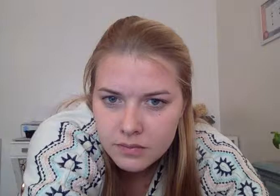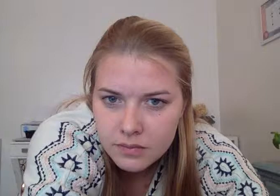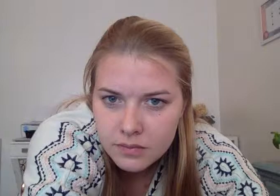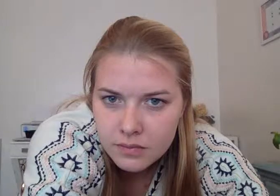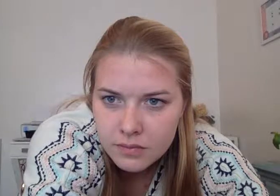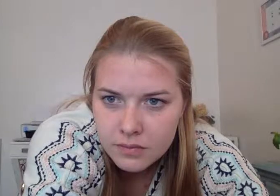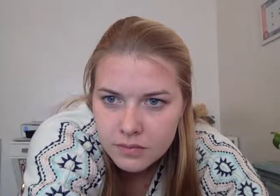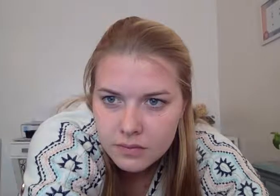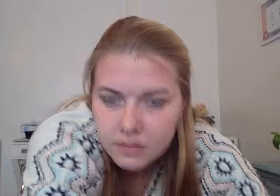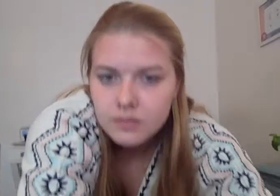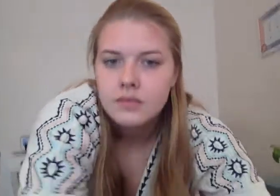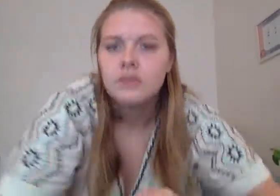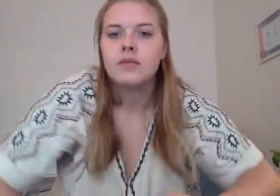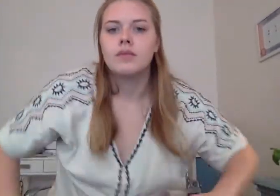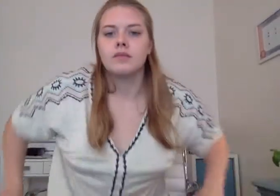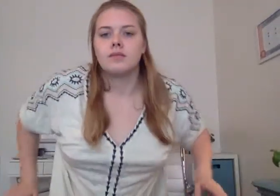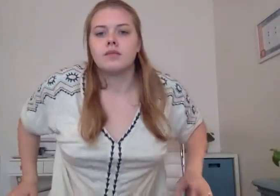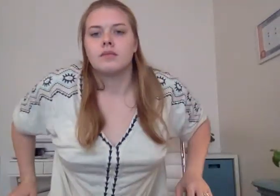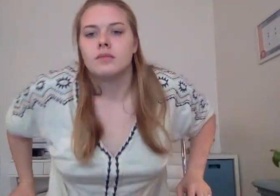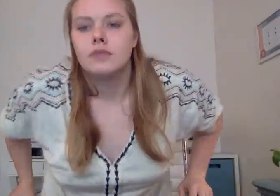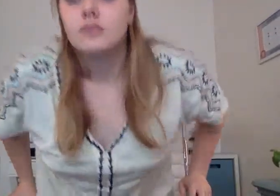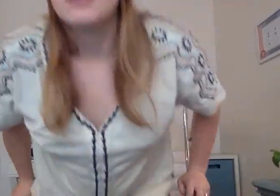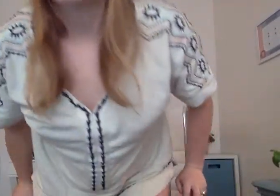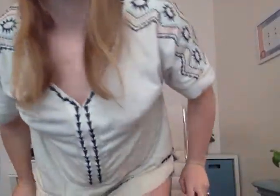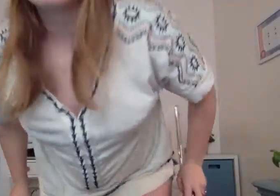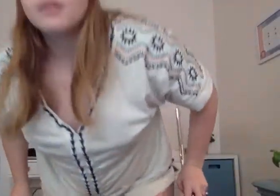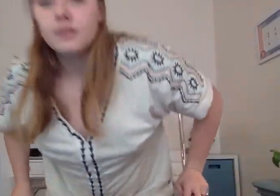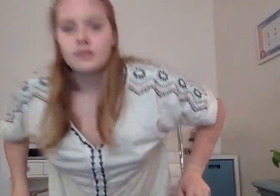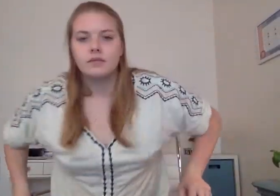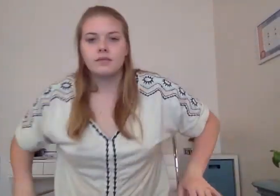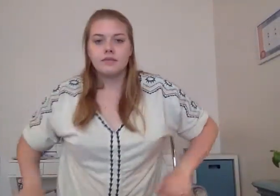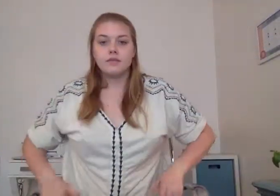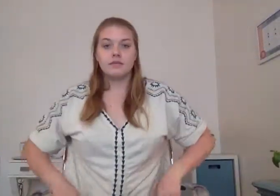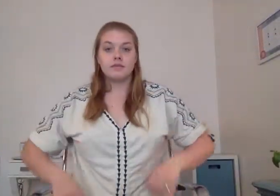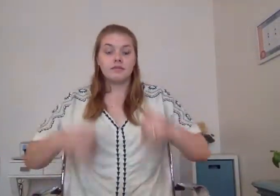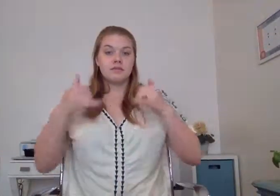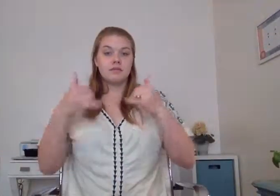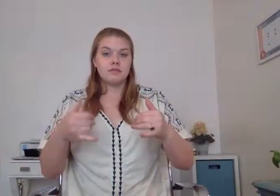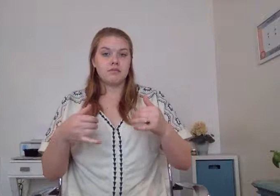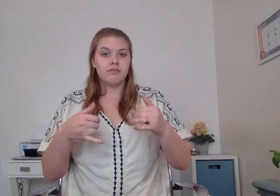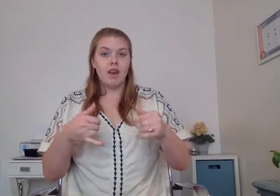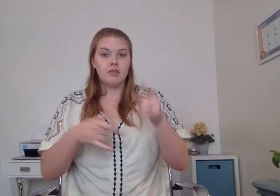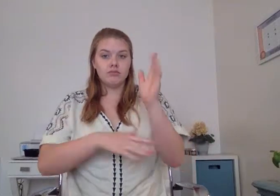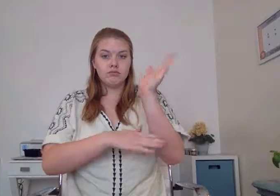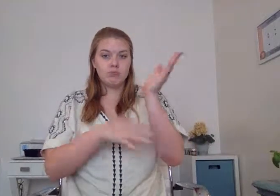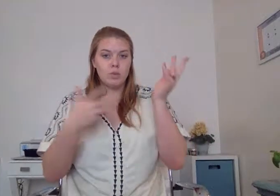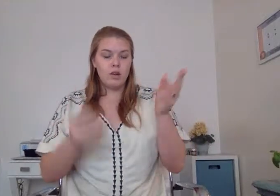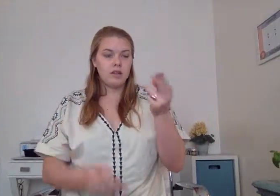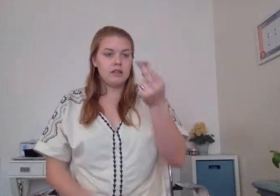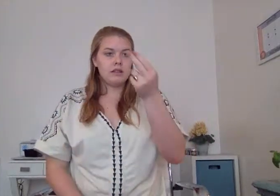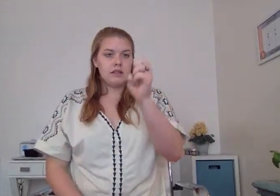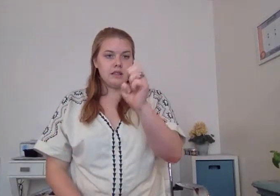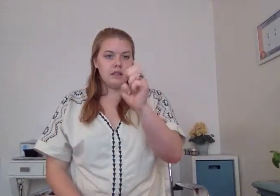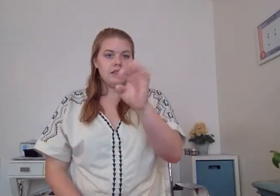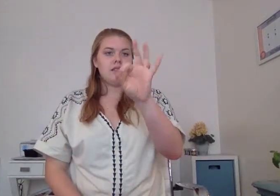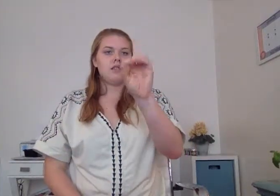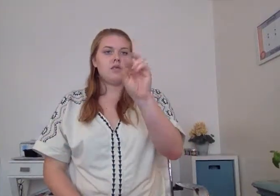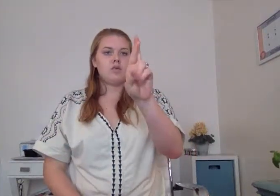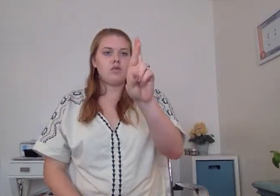look good online. Our brand. We are launching a campaign called He for She. I am reaching